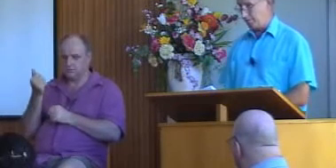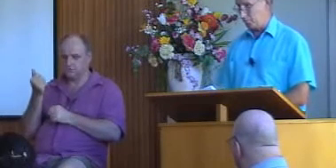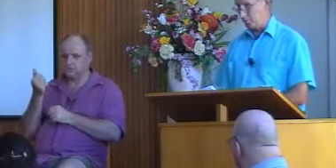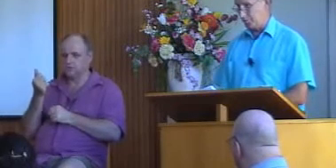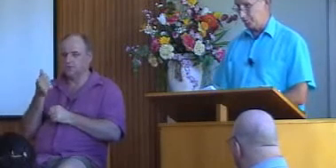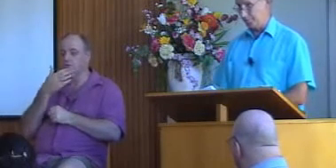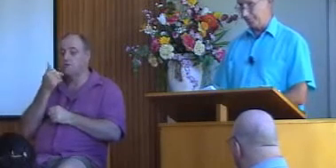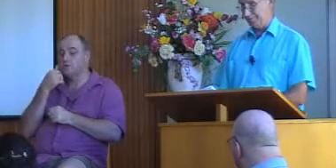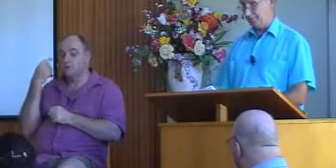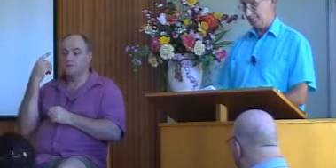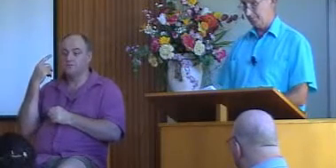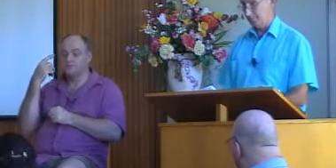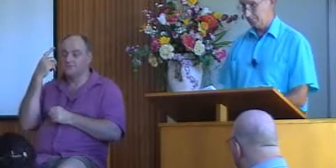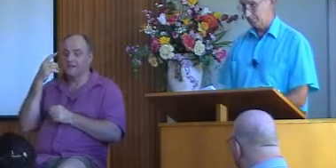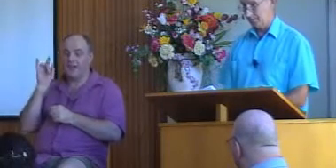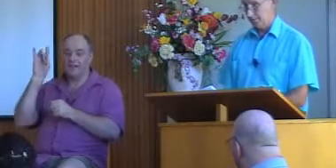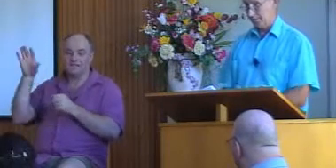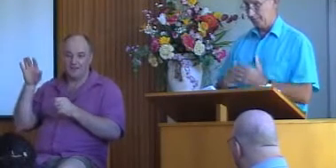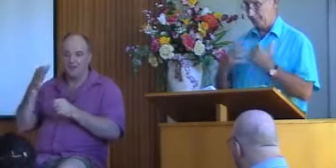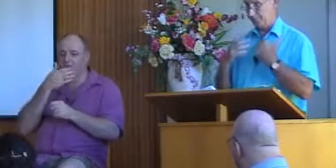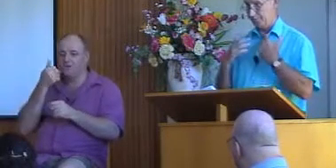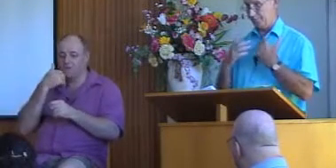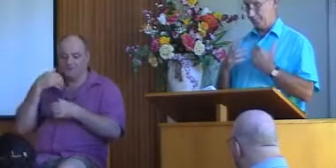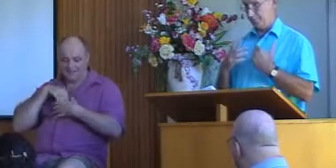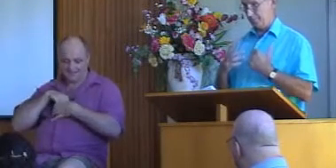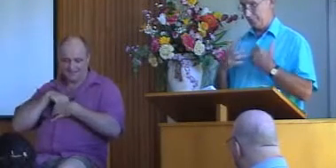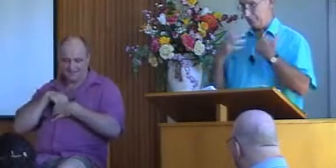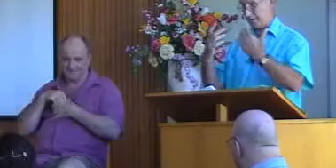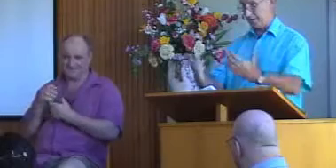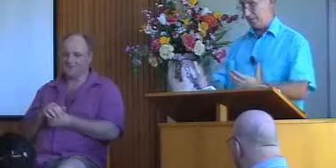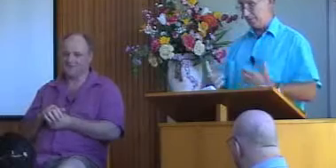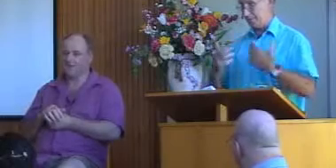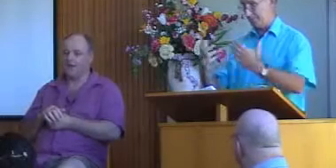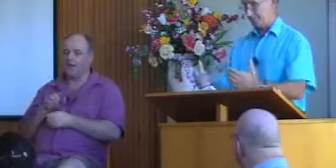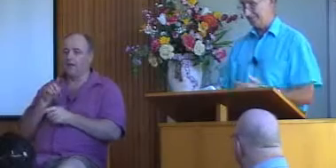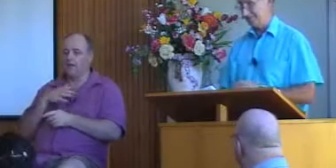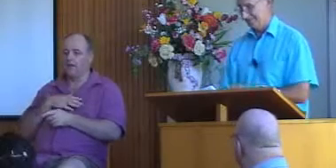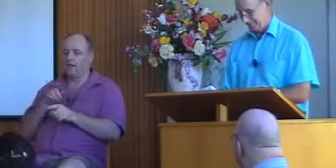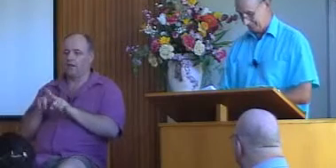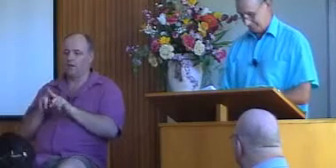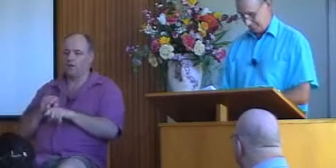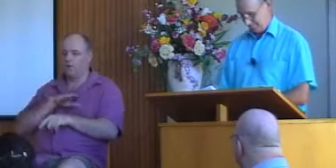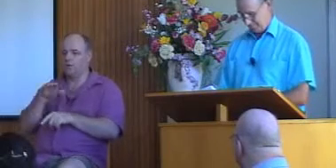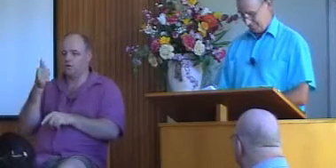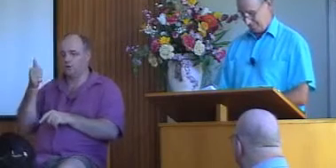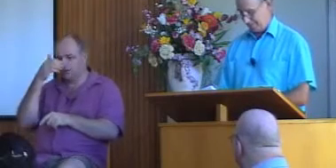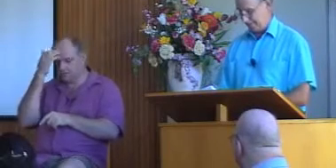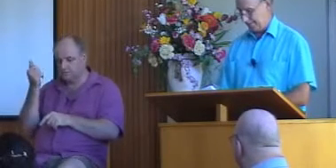And like all good Christians, they seem to possess this sort of inner calm and peace,